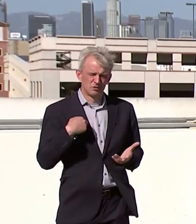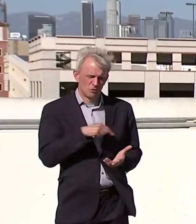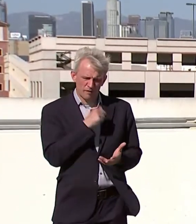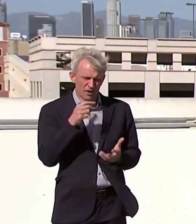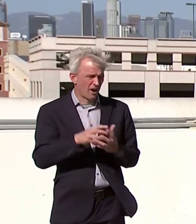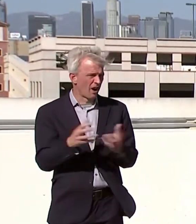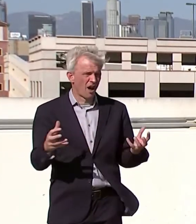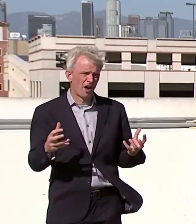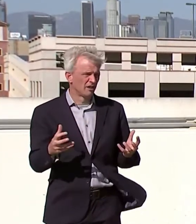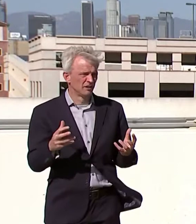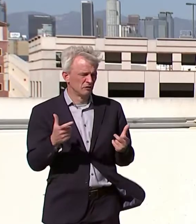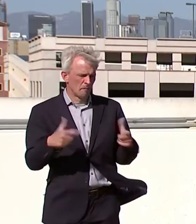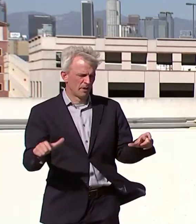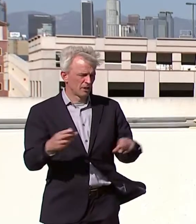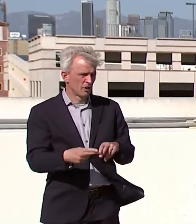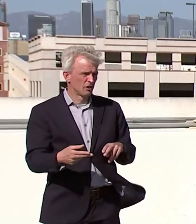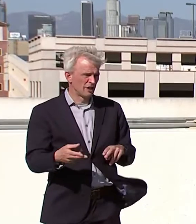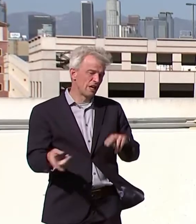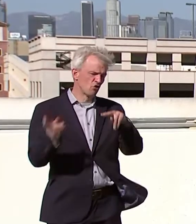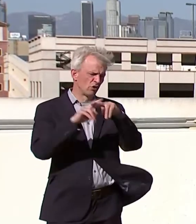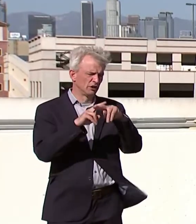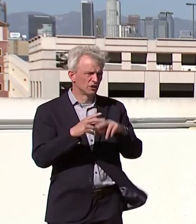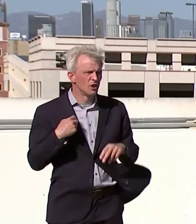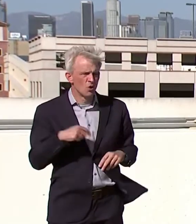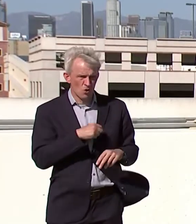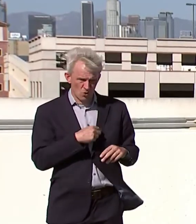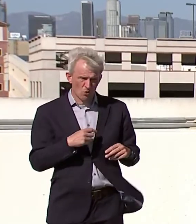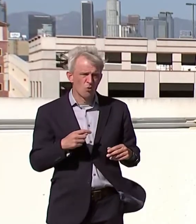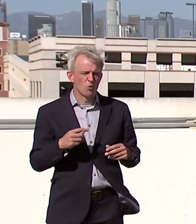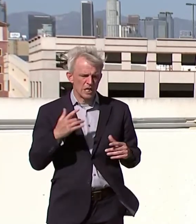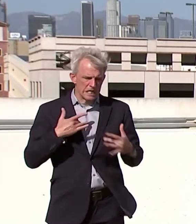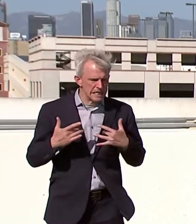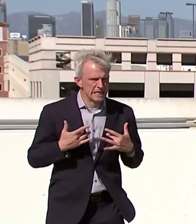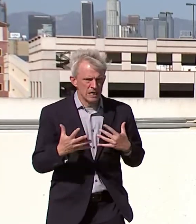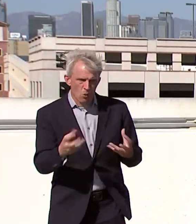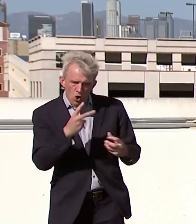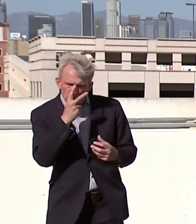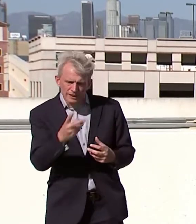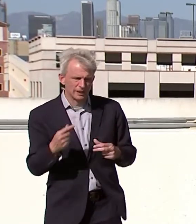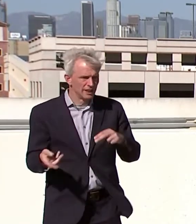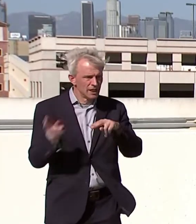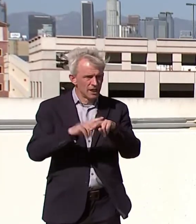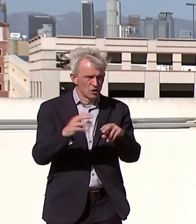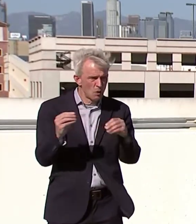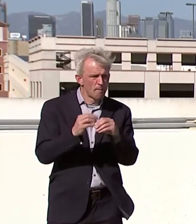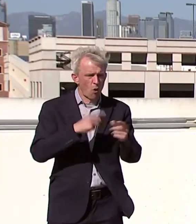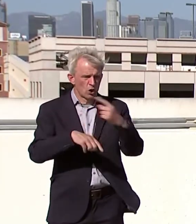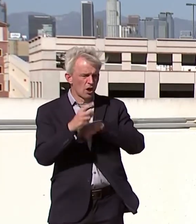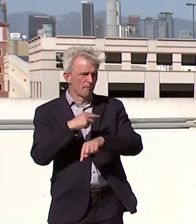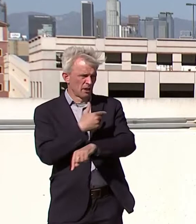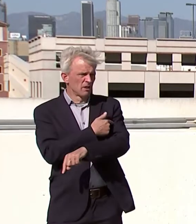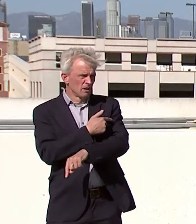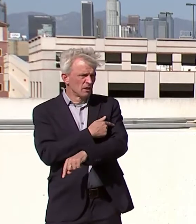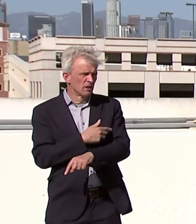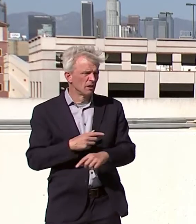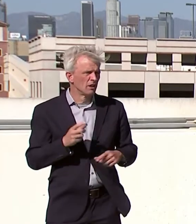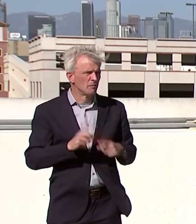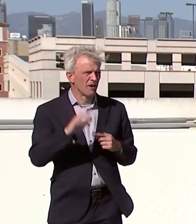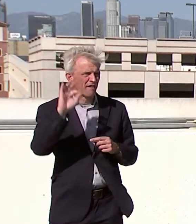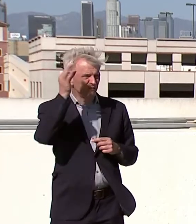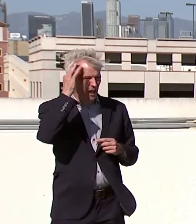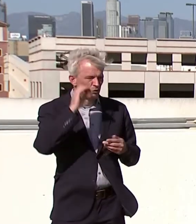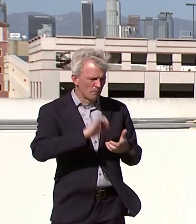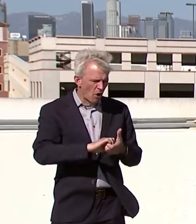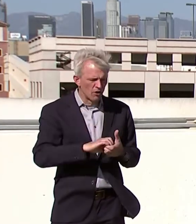increases. We are anxious to see those increases. I will say again that with the federal partnership with the